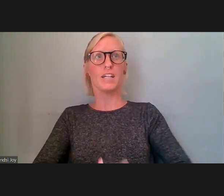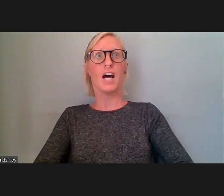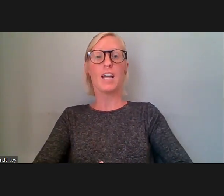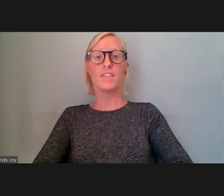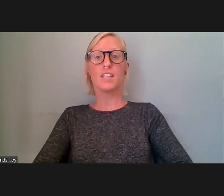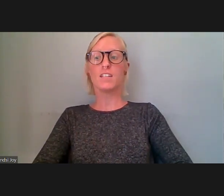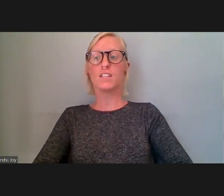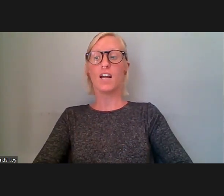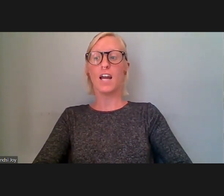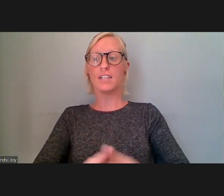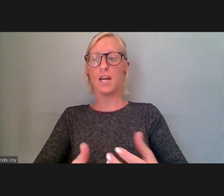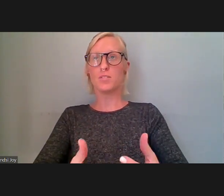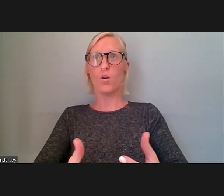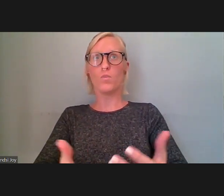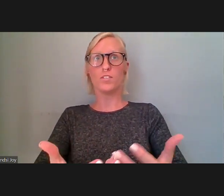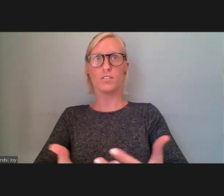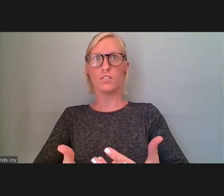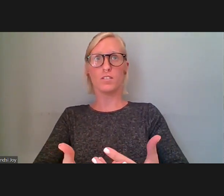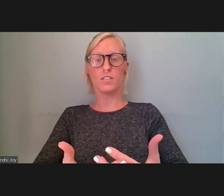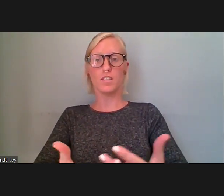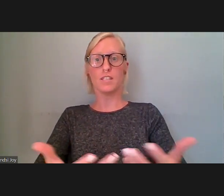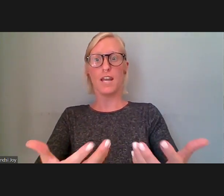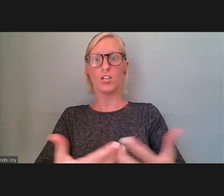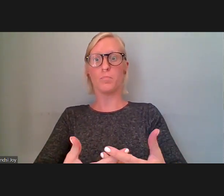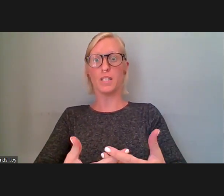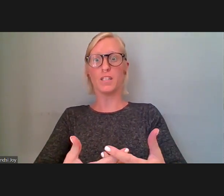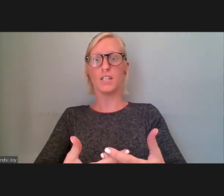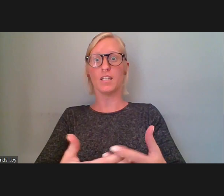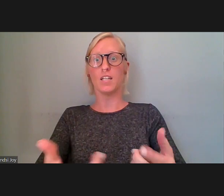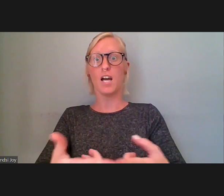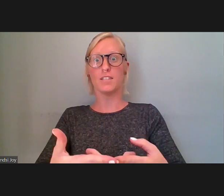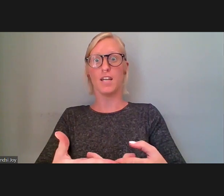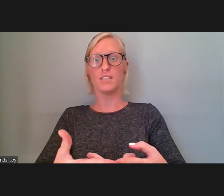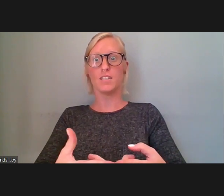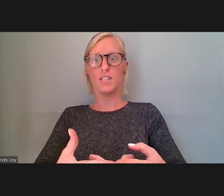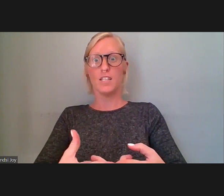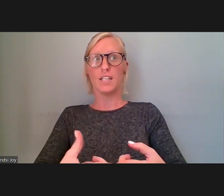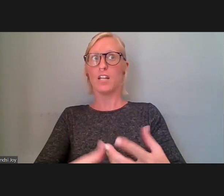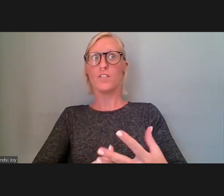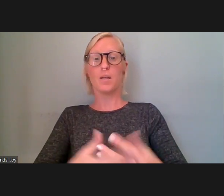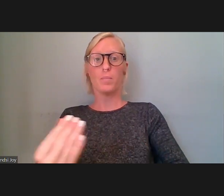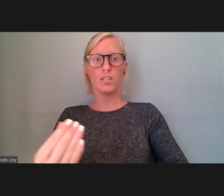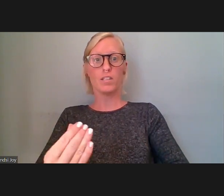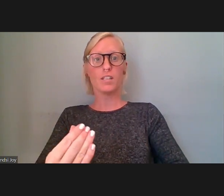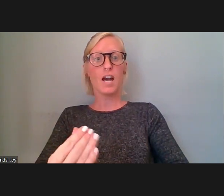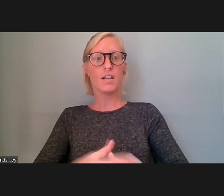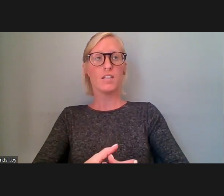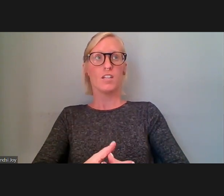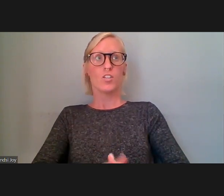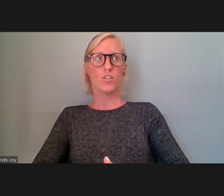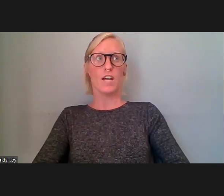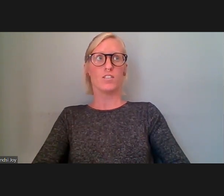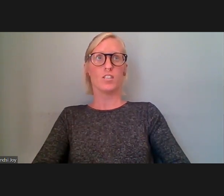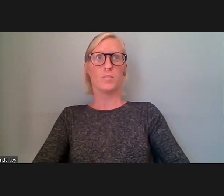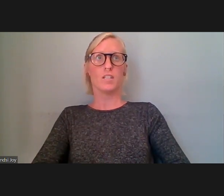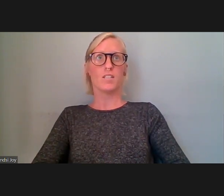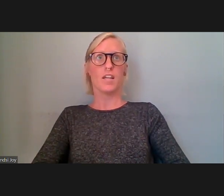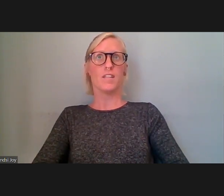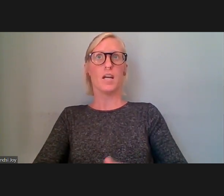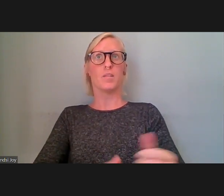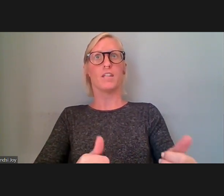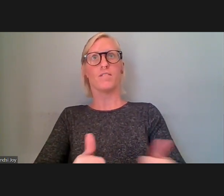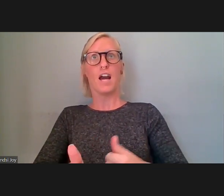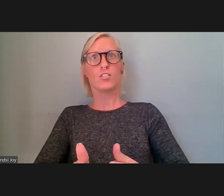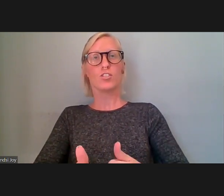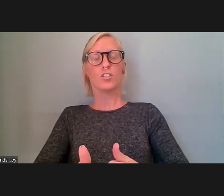gotta, but I think I kept almost the entire meaning and content. Like I don't think I omitted a lot. So that's good because